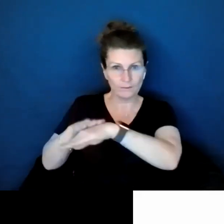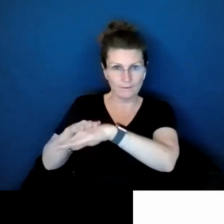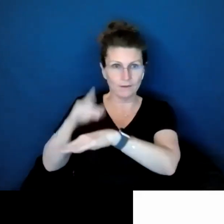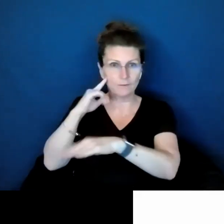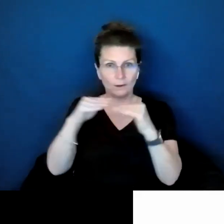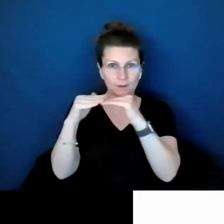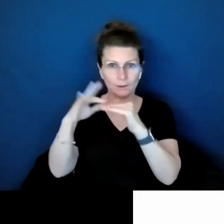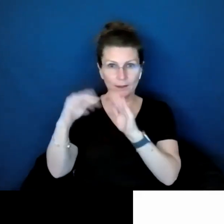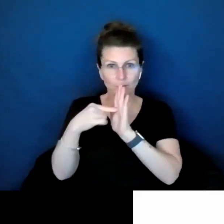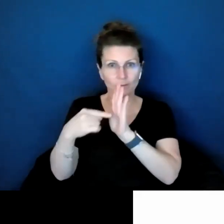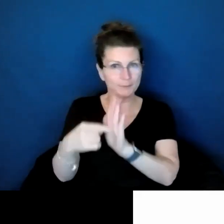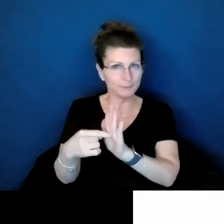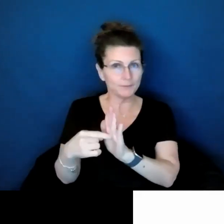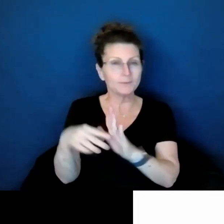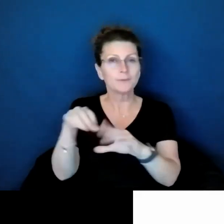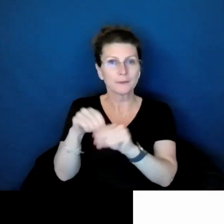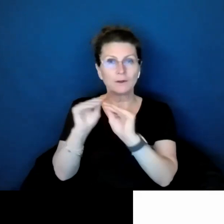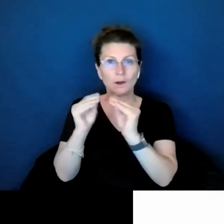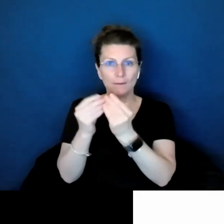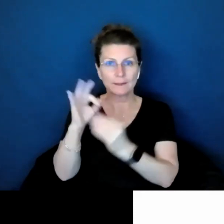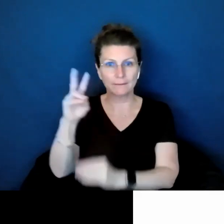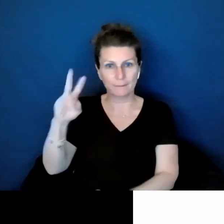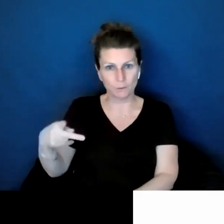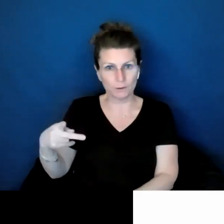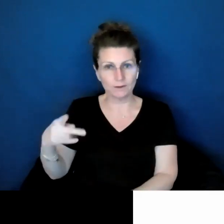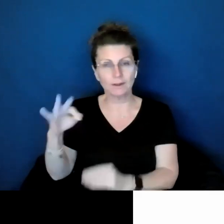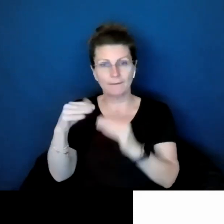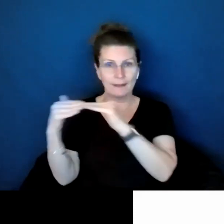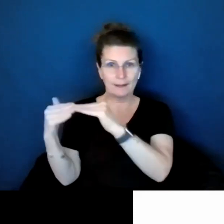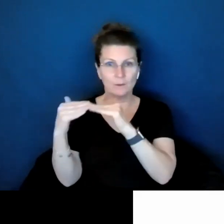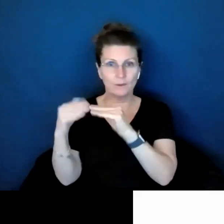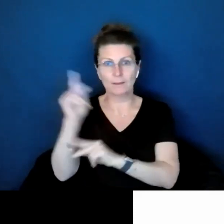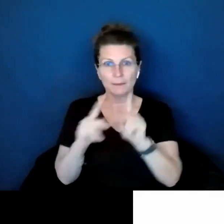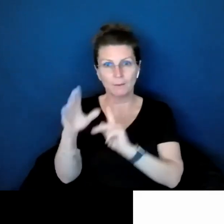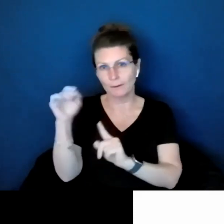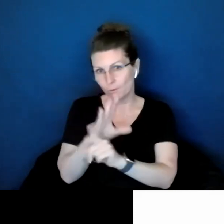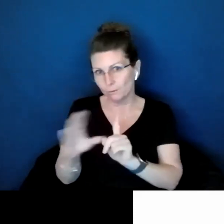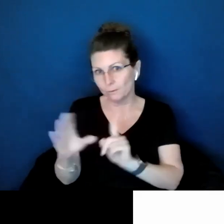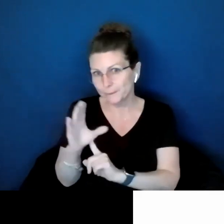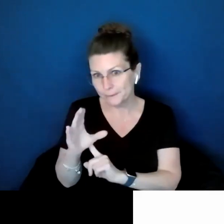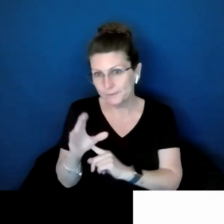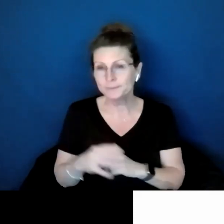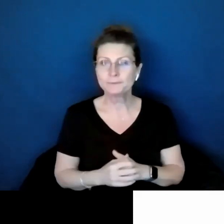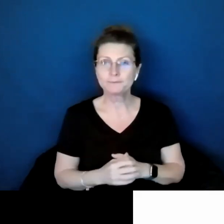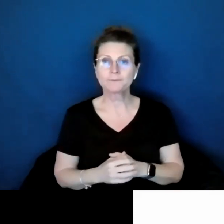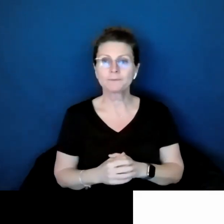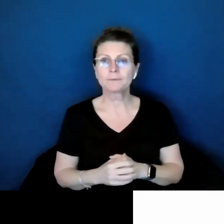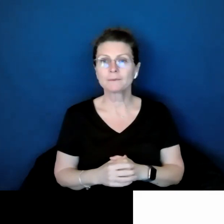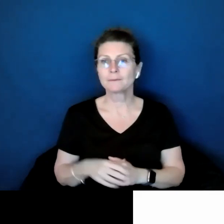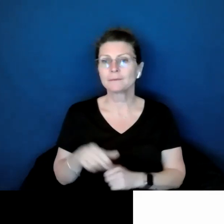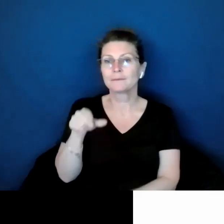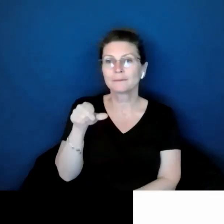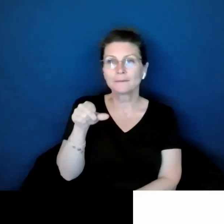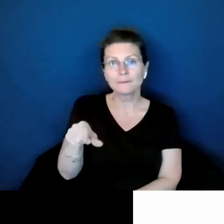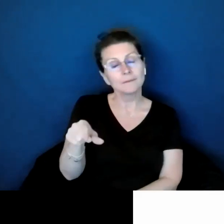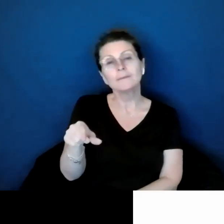and Representation in the Office of the Vice President of Equity, People, and Culture. Carl is a groundbreaking